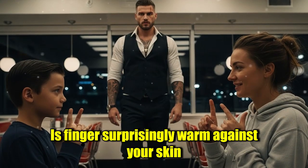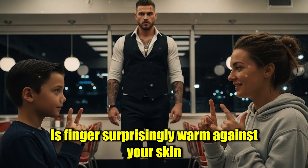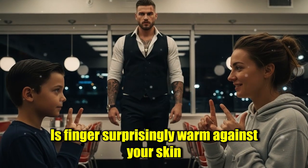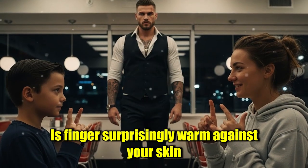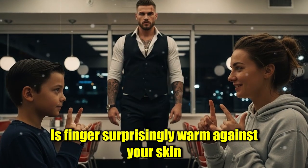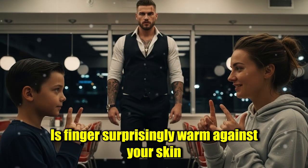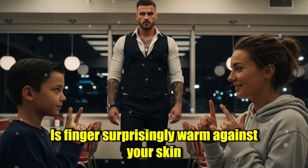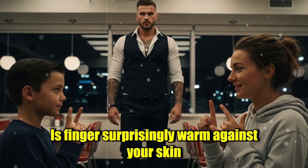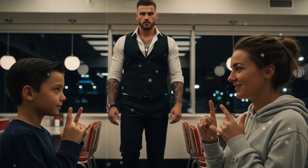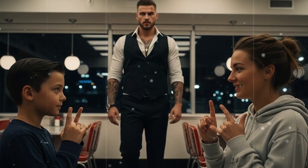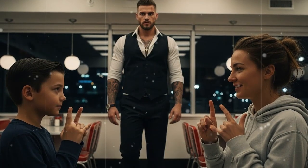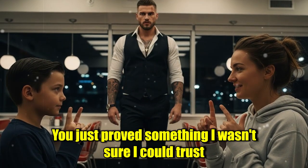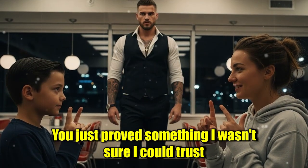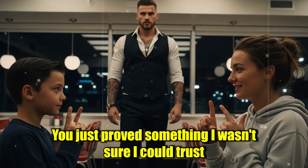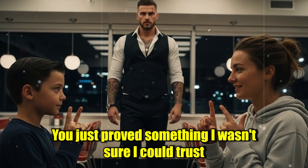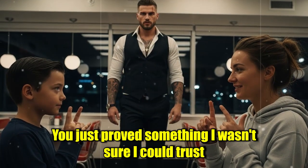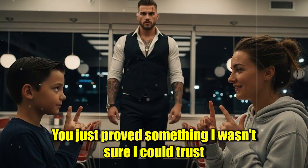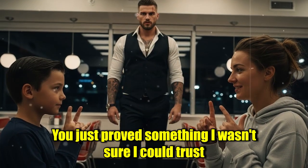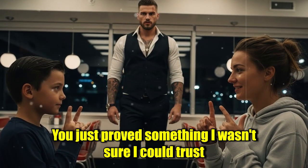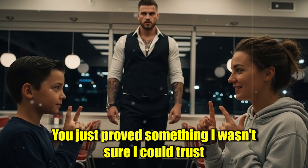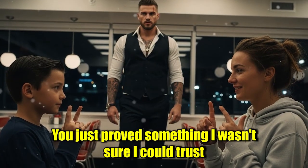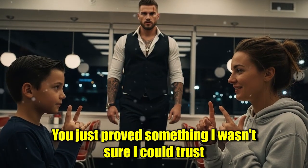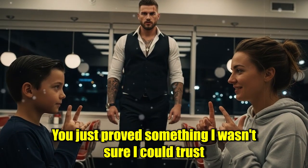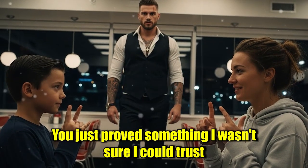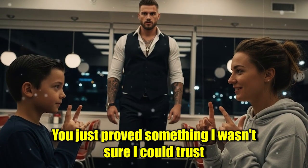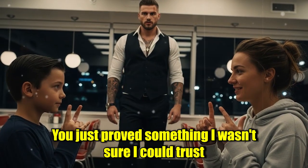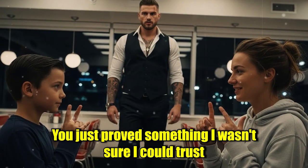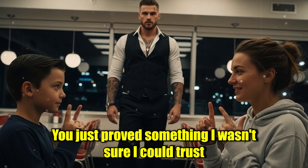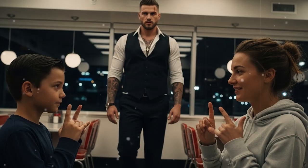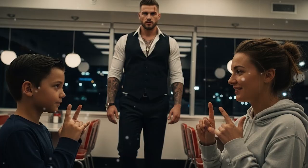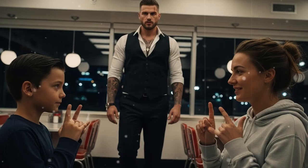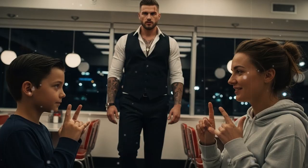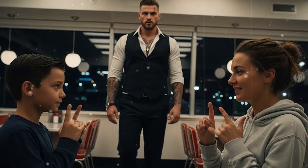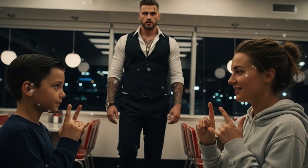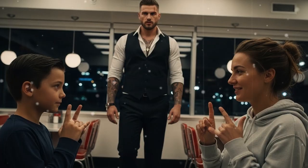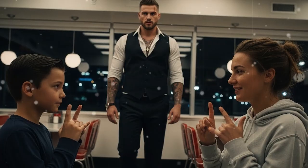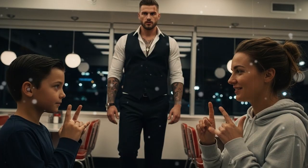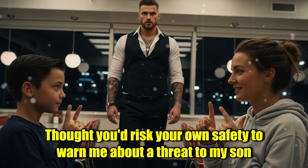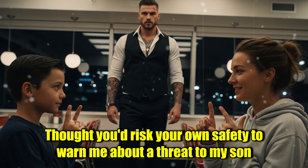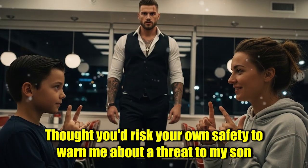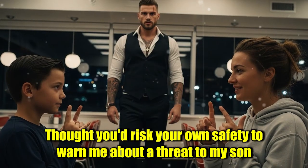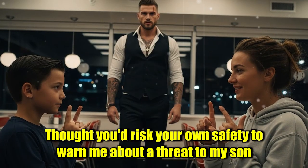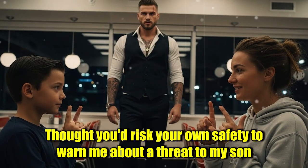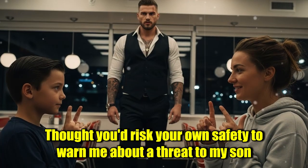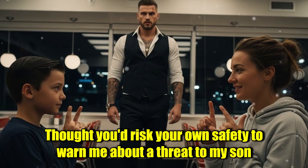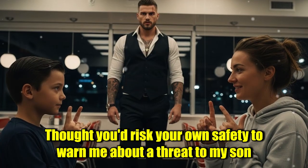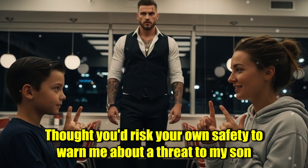warm against her skin. "You just proved something I wasn't sure I could trust." "What?" "That you'd risk your own safety to warn